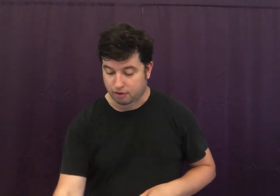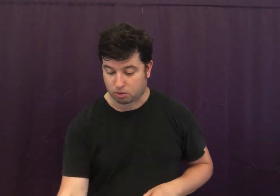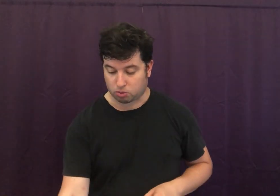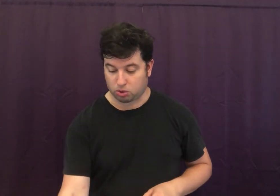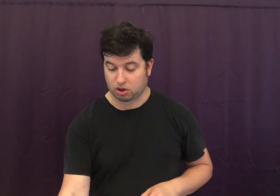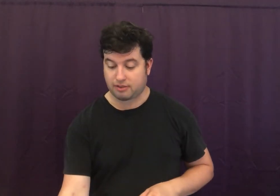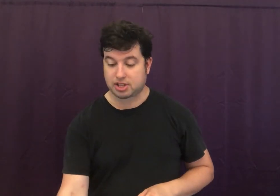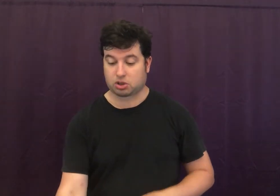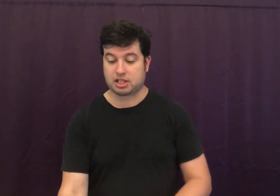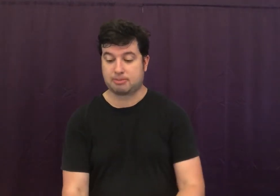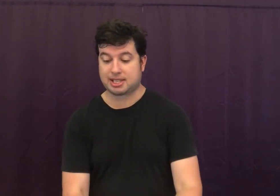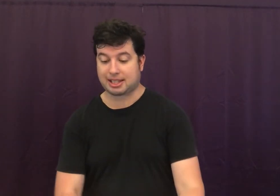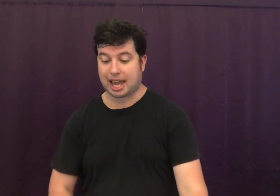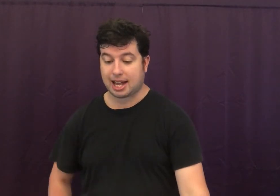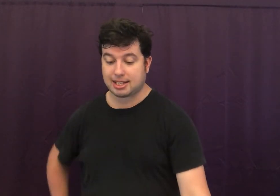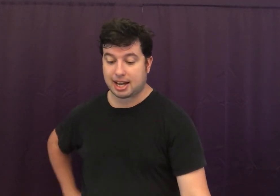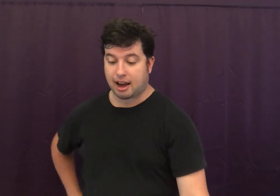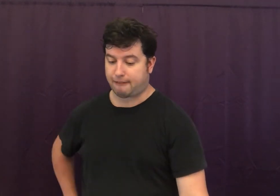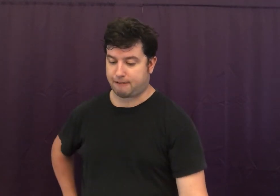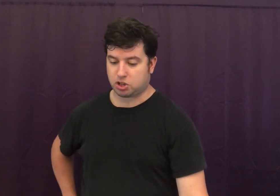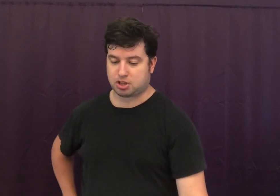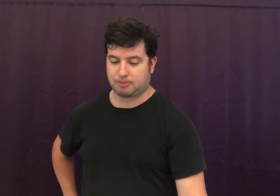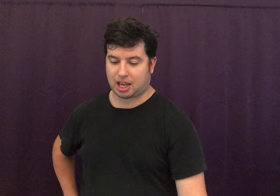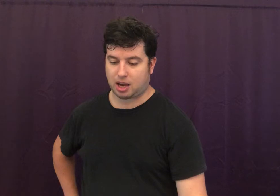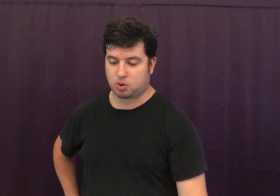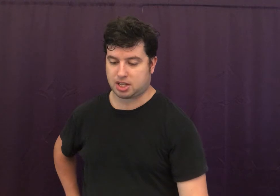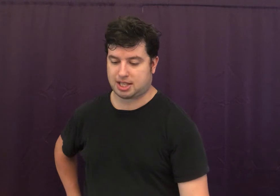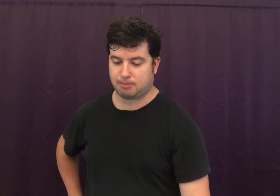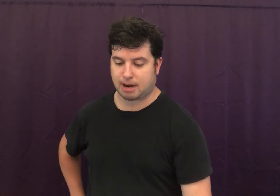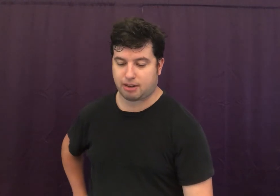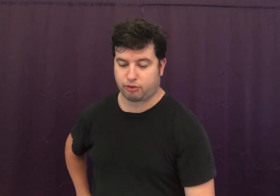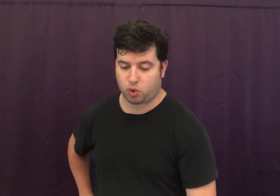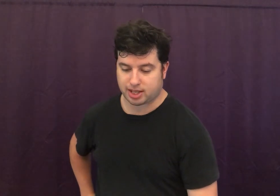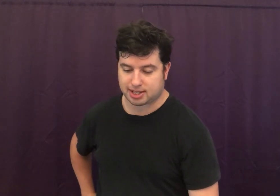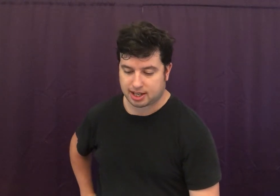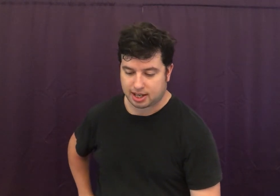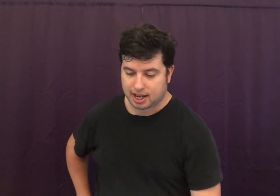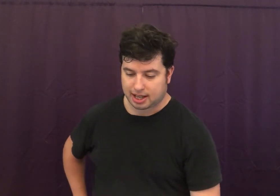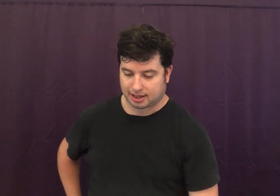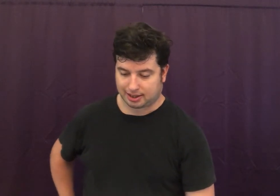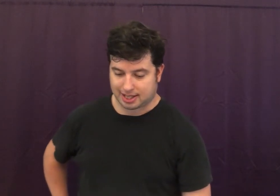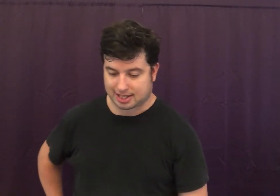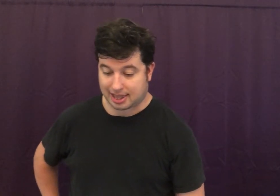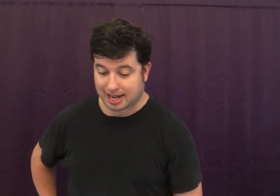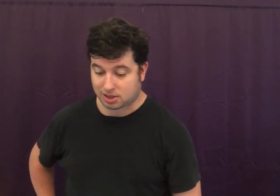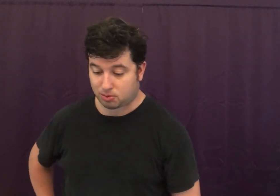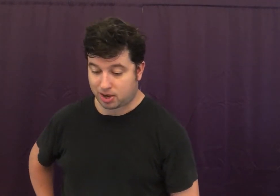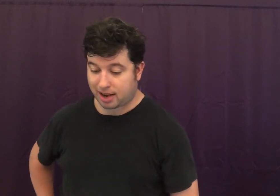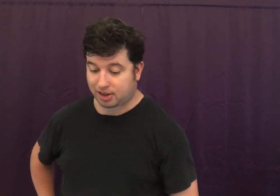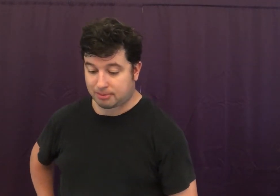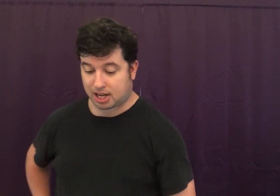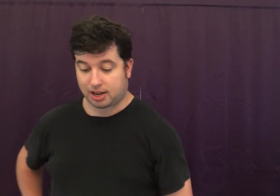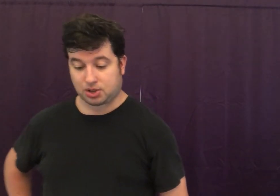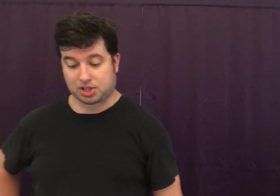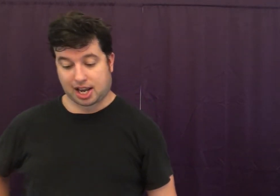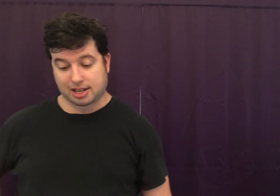the ruler of this Christmas land, a fearsome king with a deep, mighty voice. At least that's what I've come to understand, and